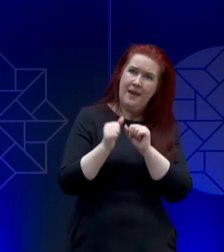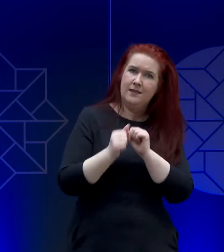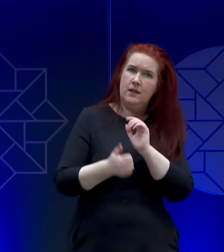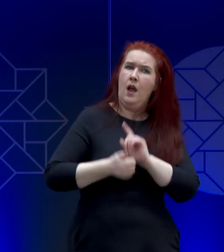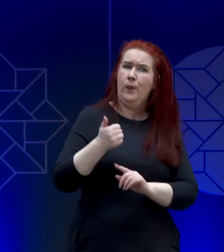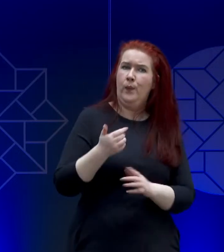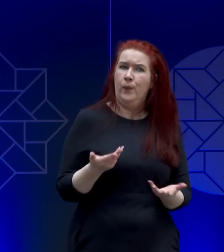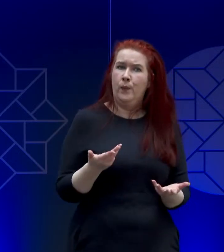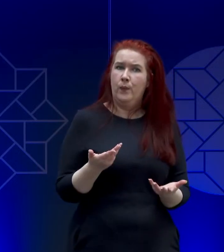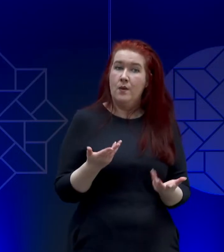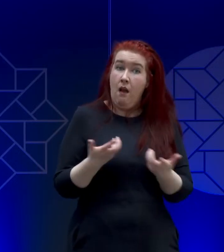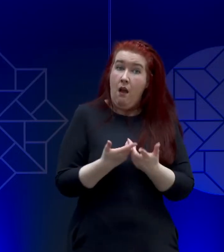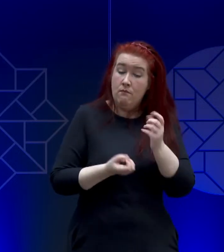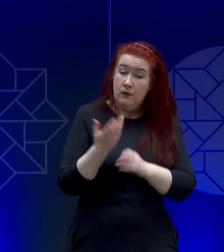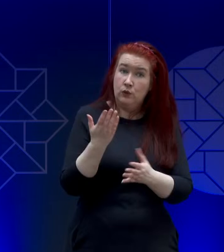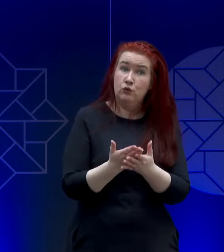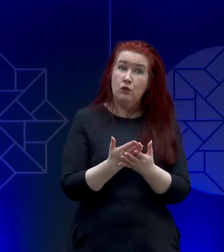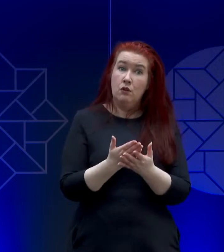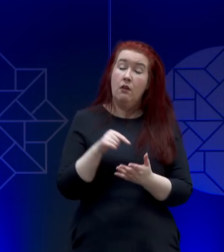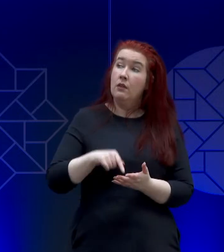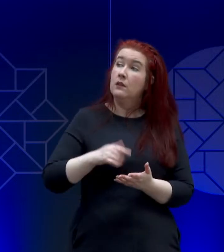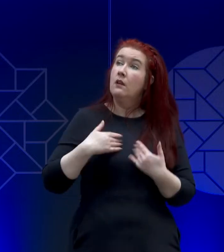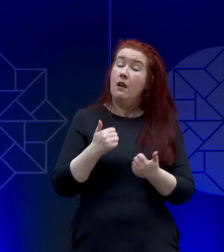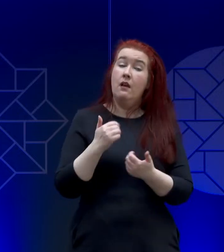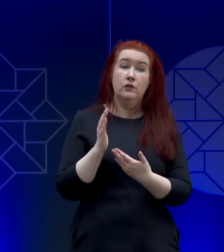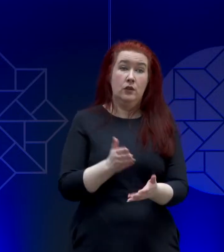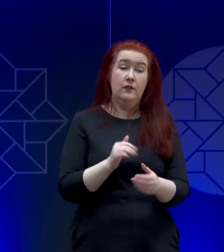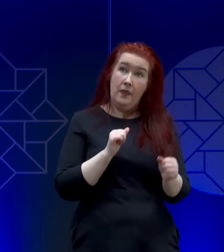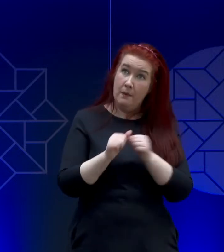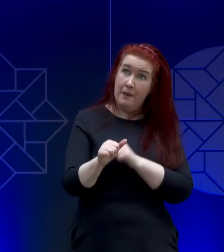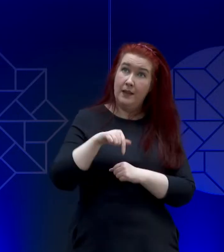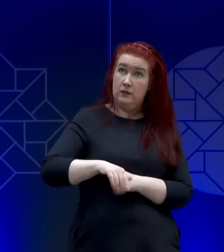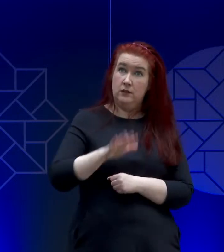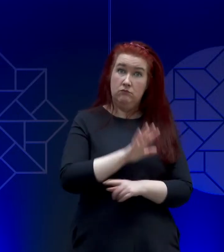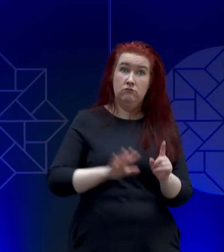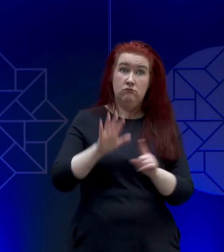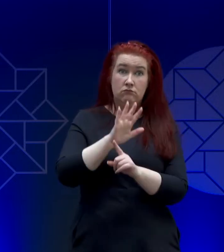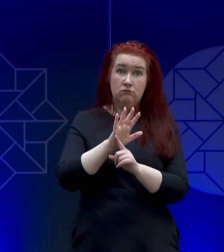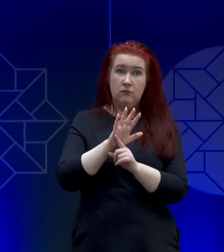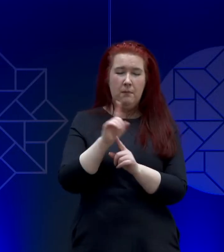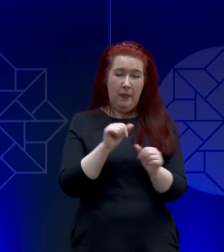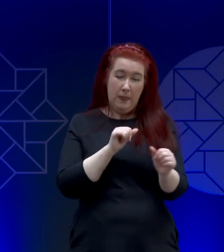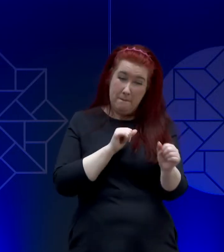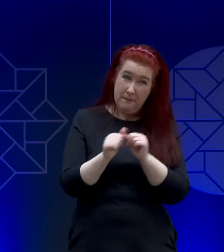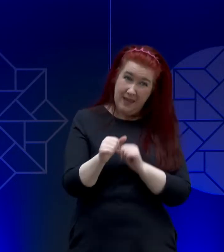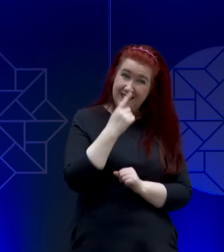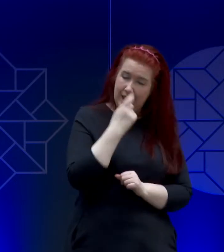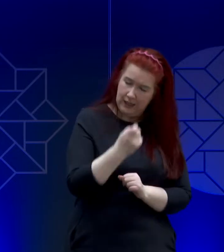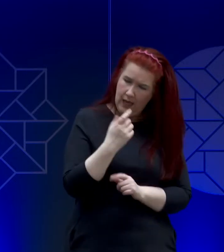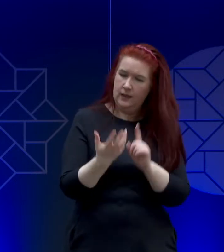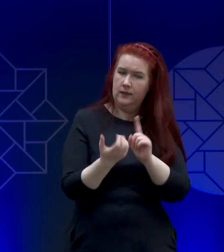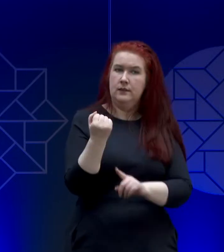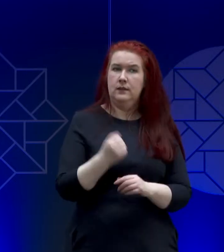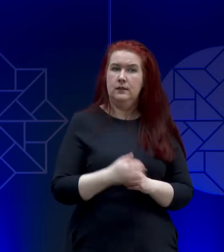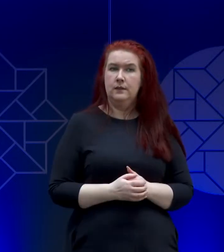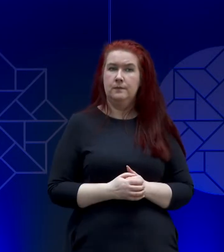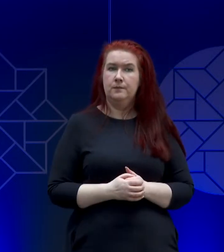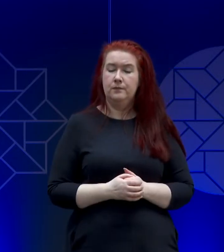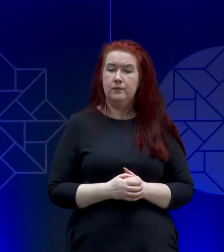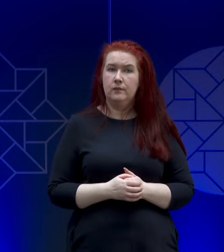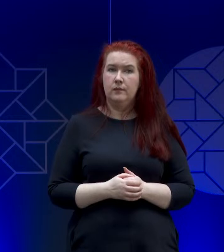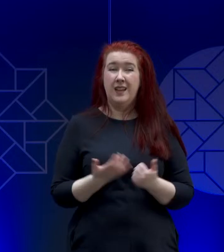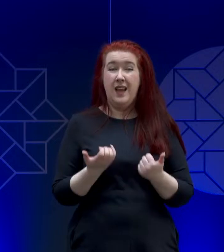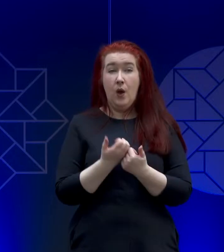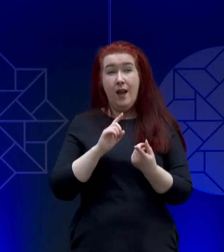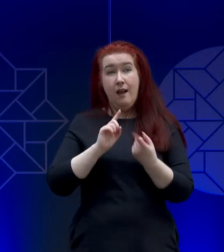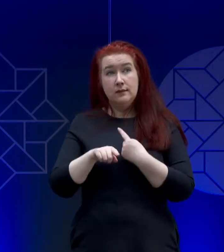service is not just the best in these aisles, but the best it can possibly be? The answer to that question is not a